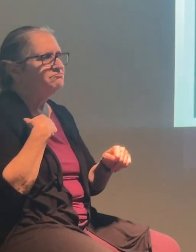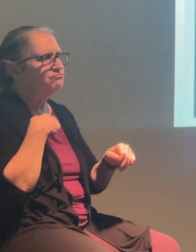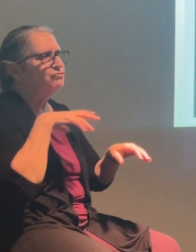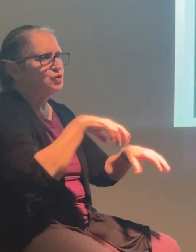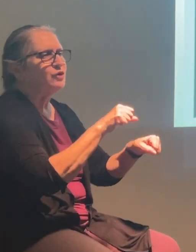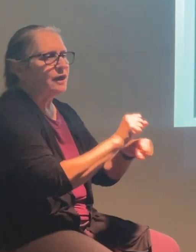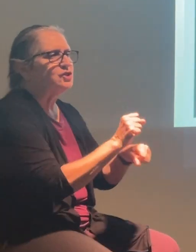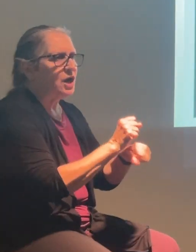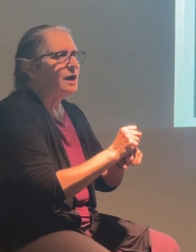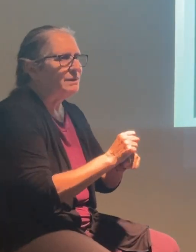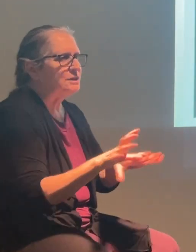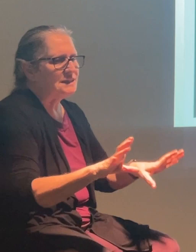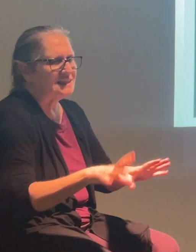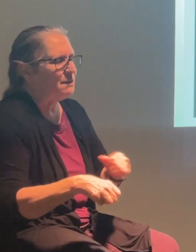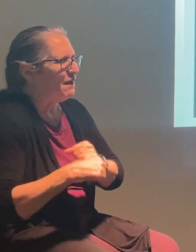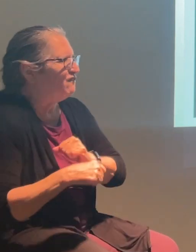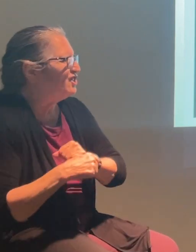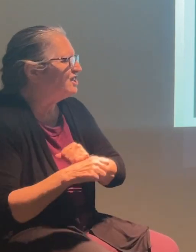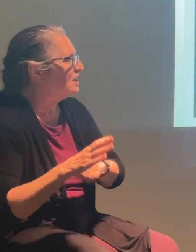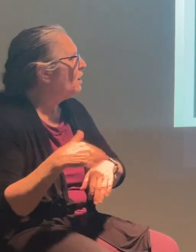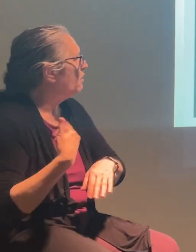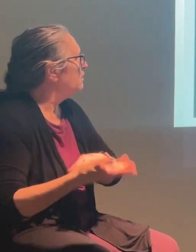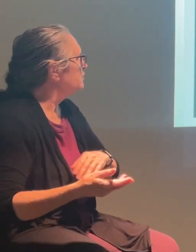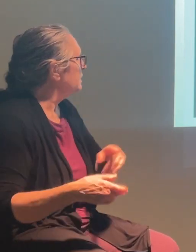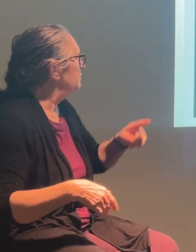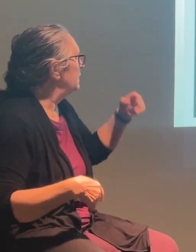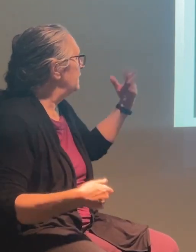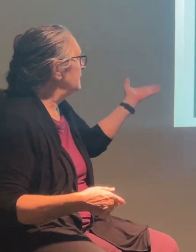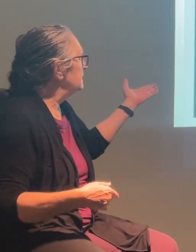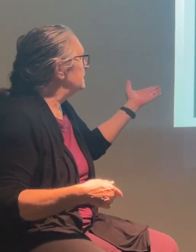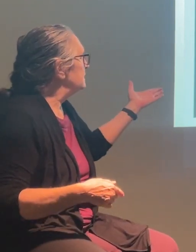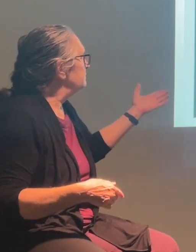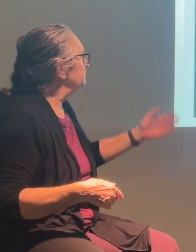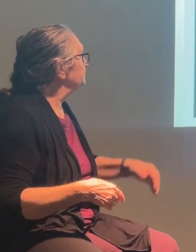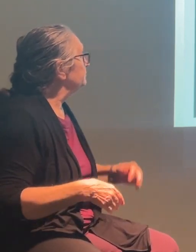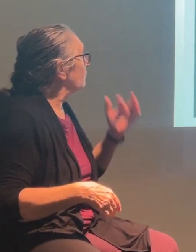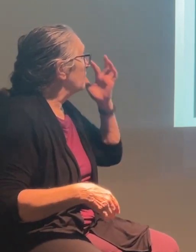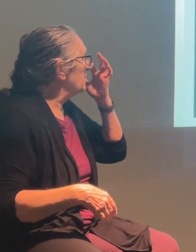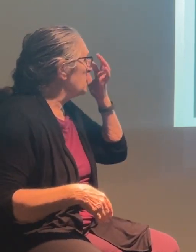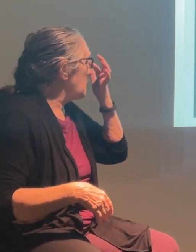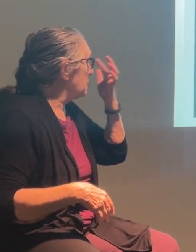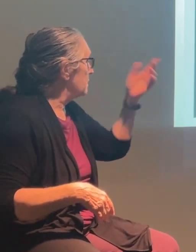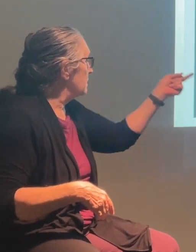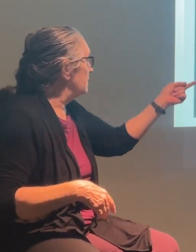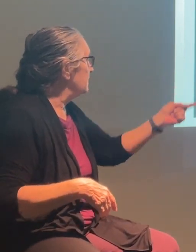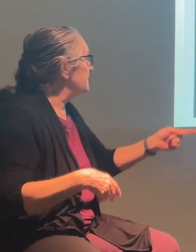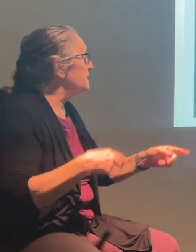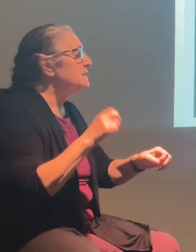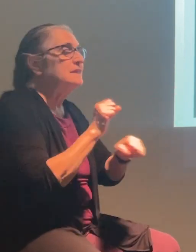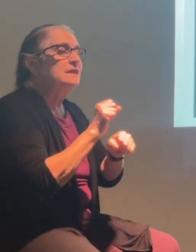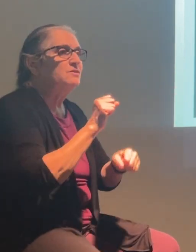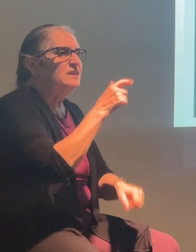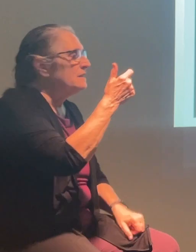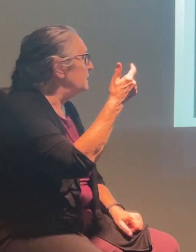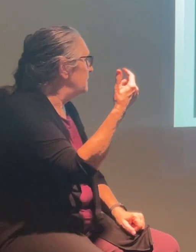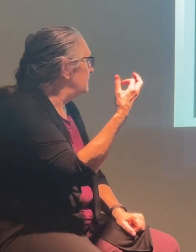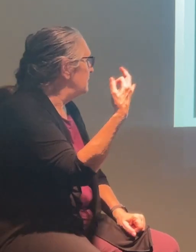So this is a very thoughtful Mr. Steichen. The year he quits Condé Nast Publication,